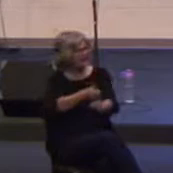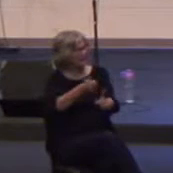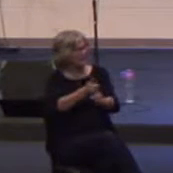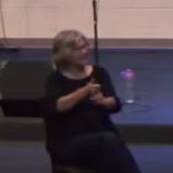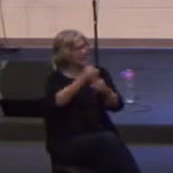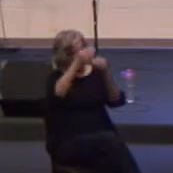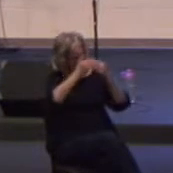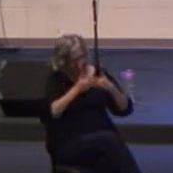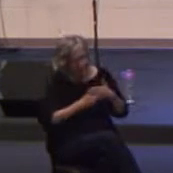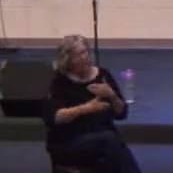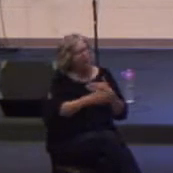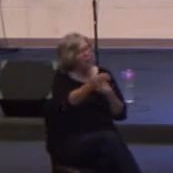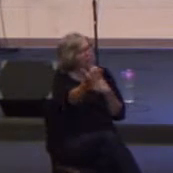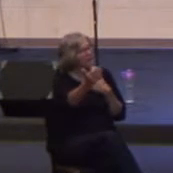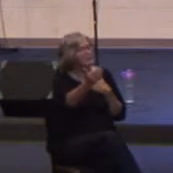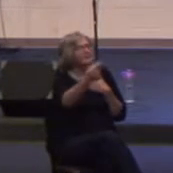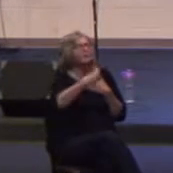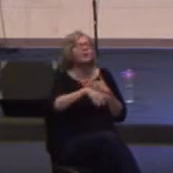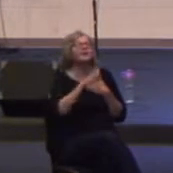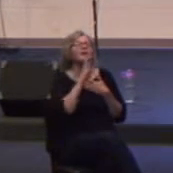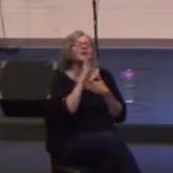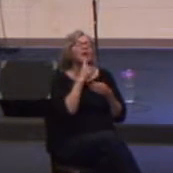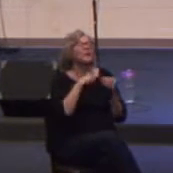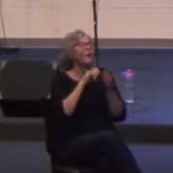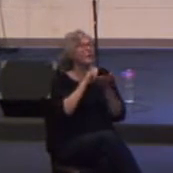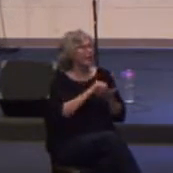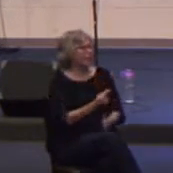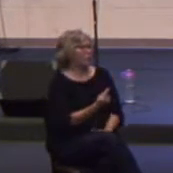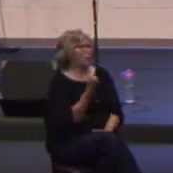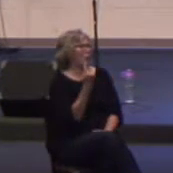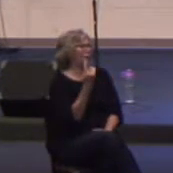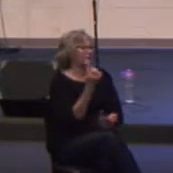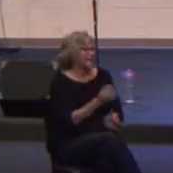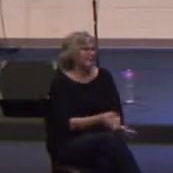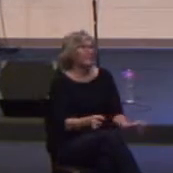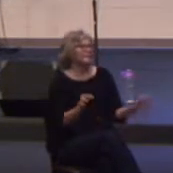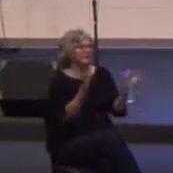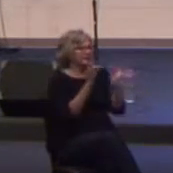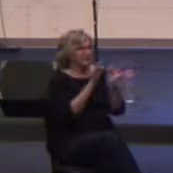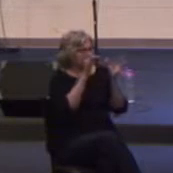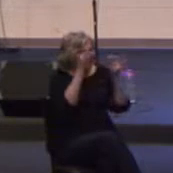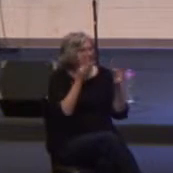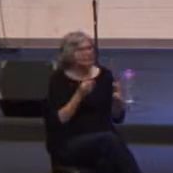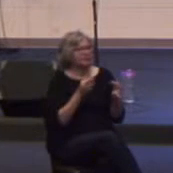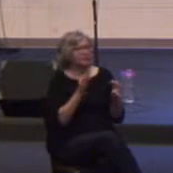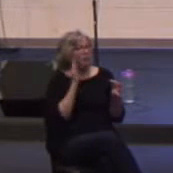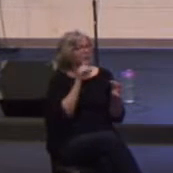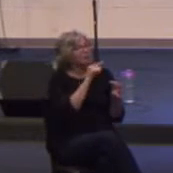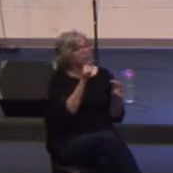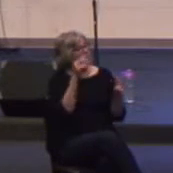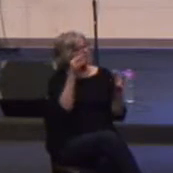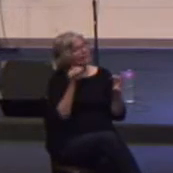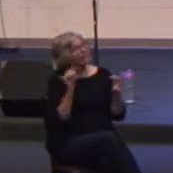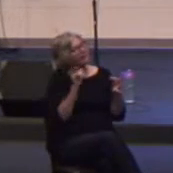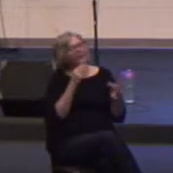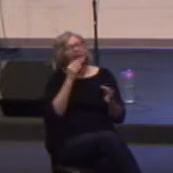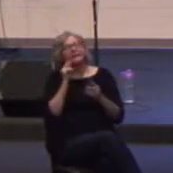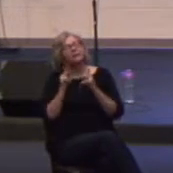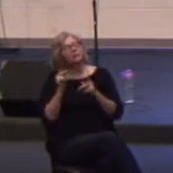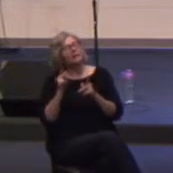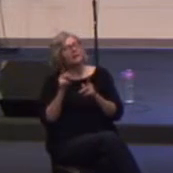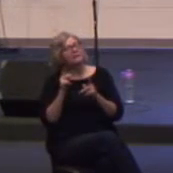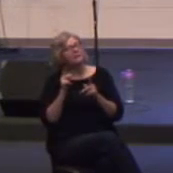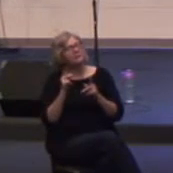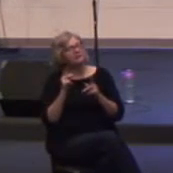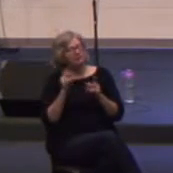story, everything we're going to be talking about hinges on this one critical decision. Will you decide, like the Israelites, to turn away from all the